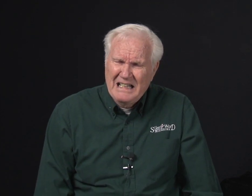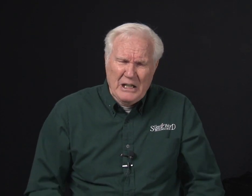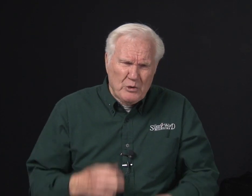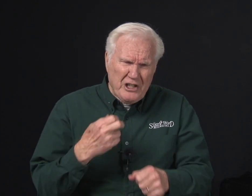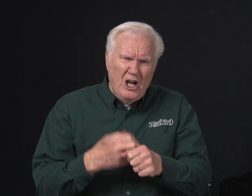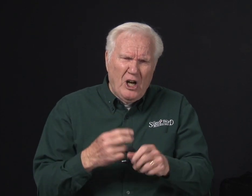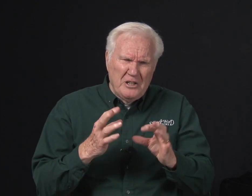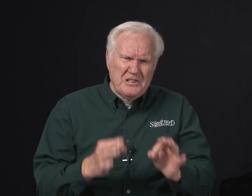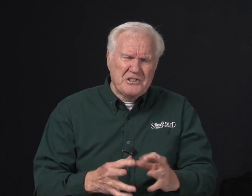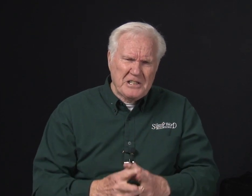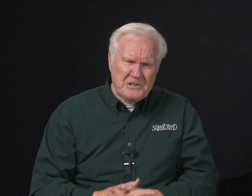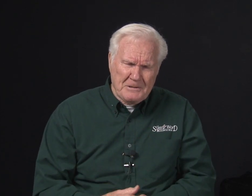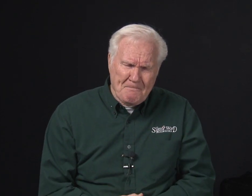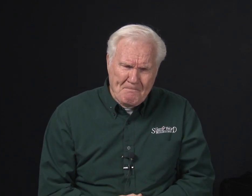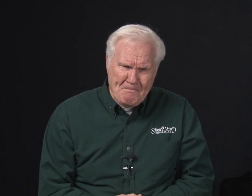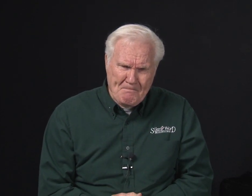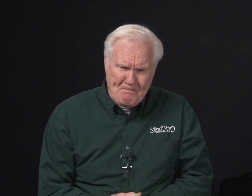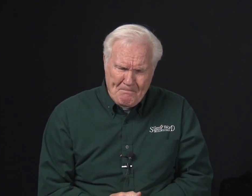It was a hard decision.